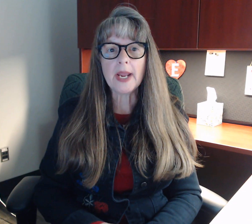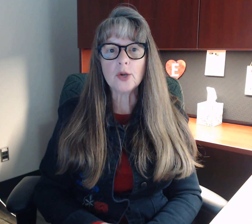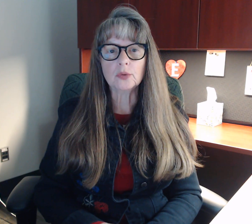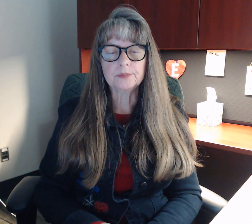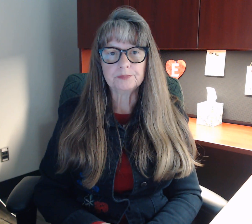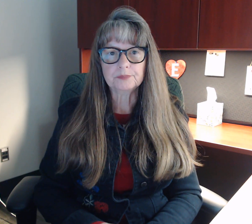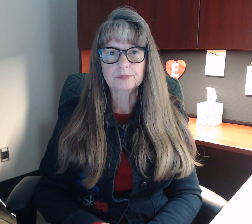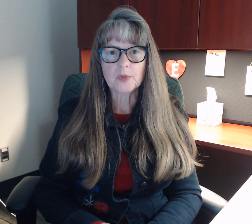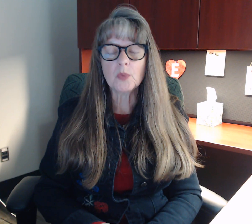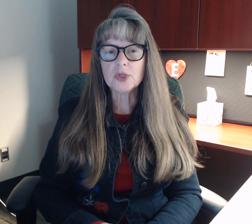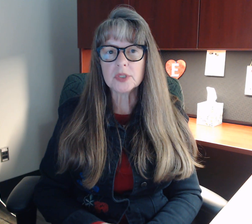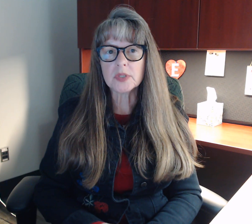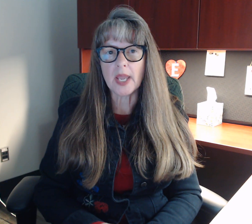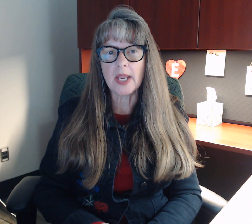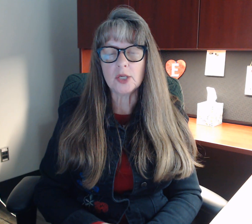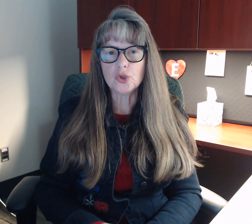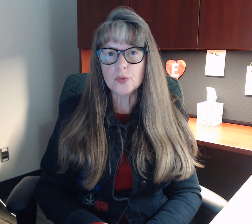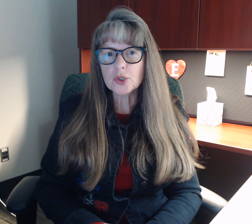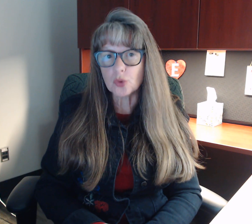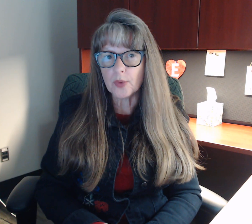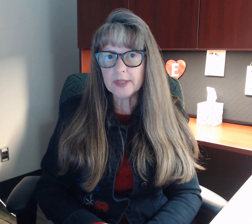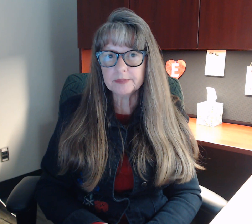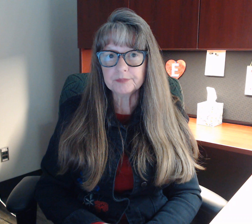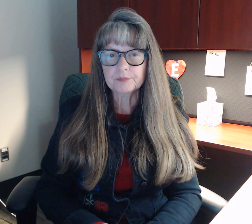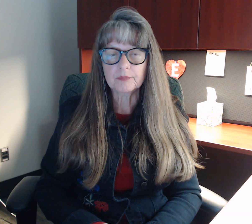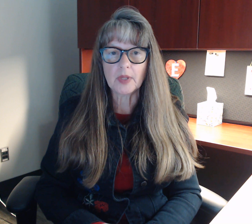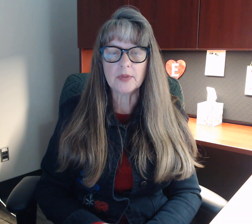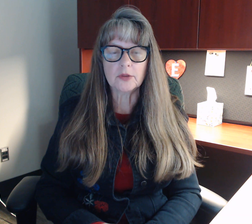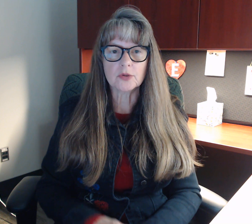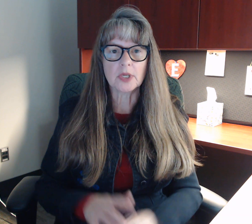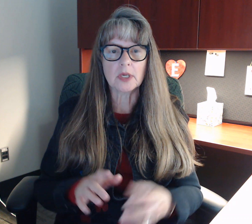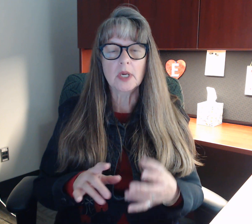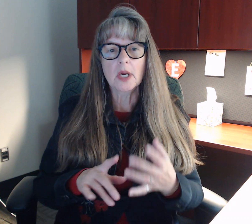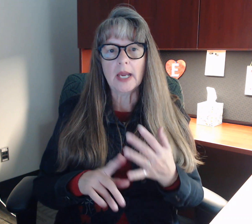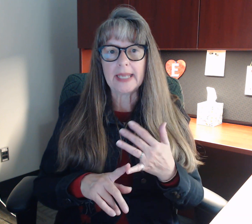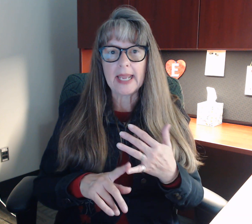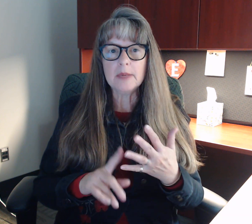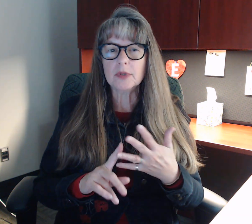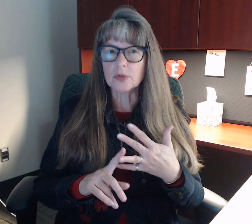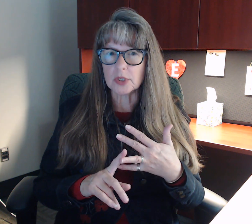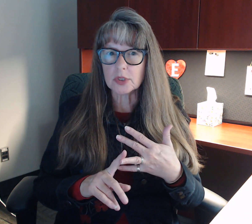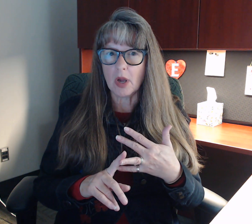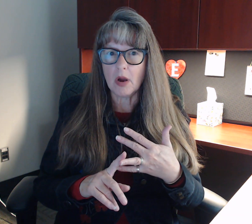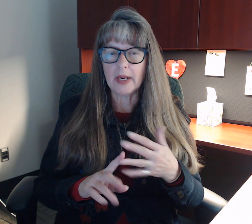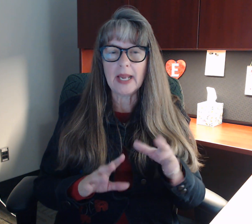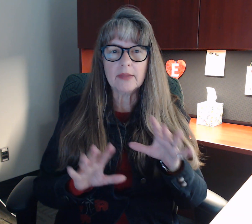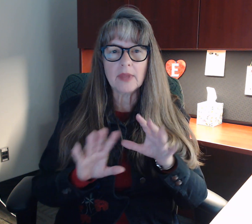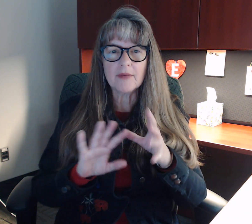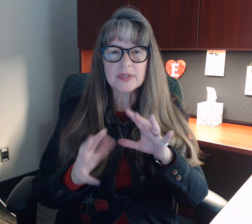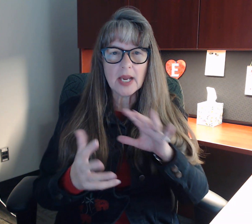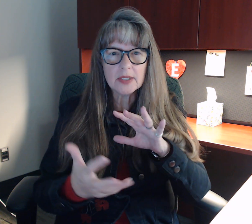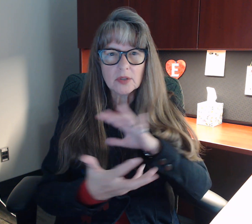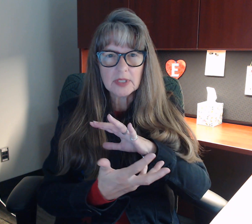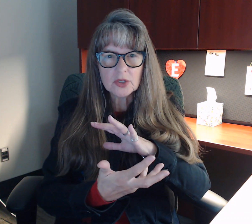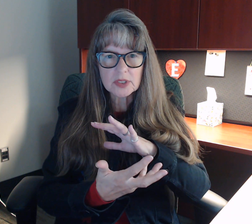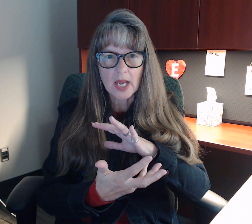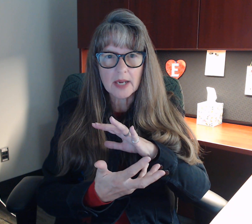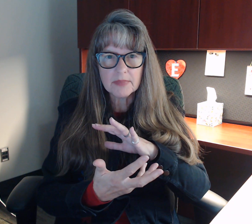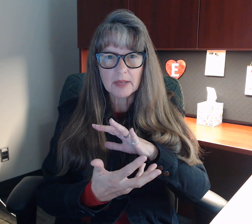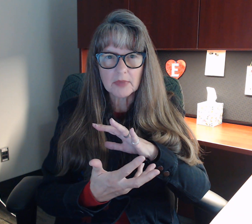Dreidel, which is a Jewish toy, and that there's a game and there's a song, and they have signs on each side, but I'm not